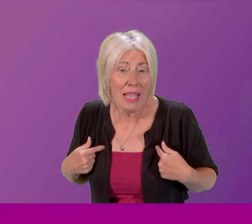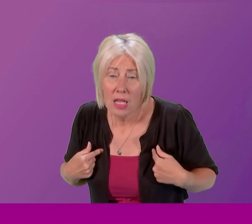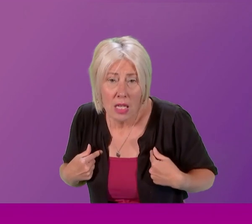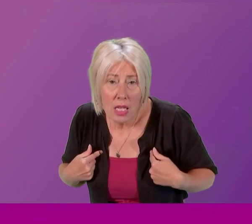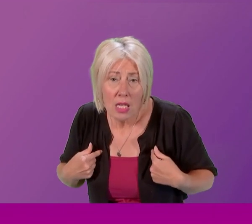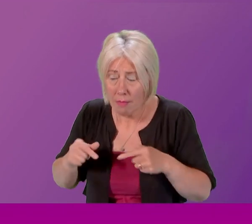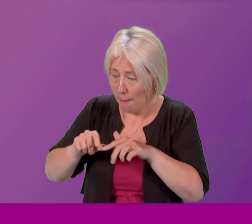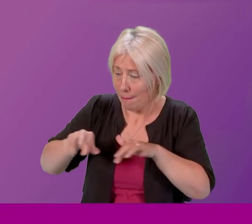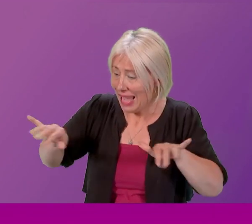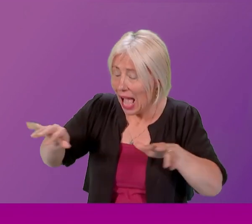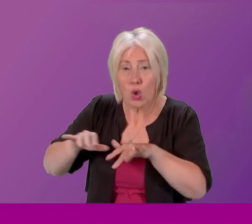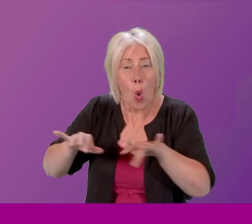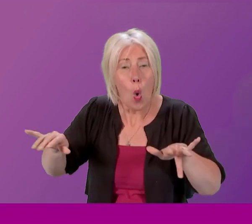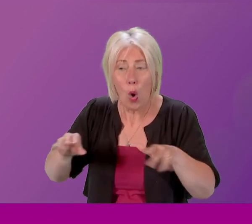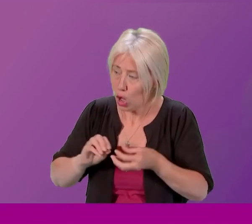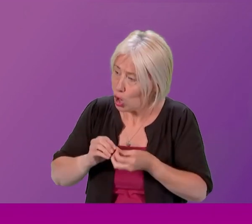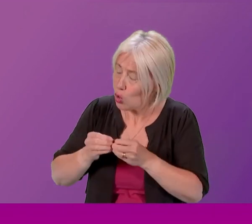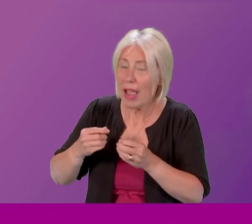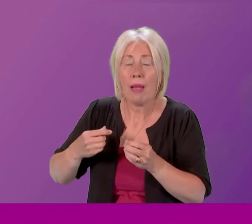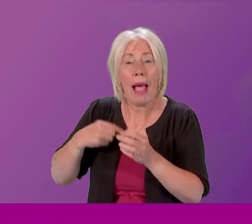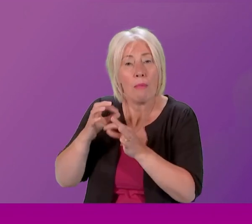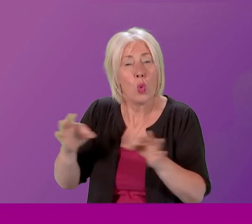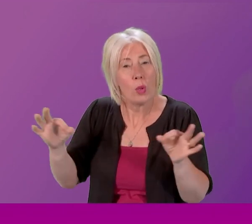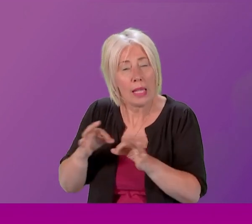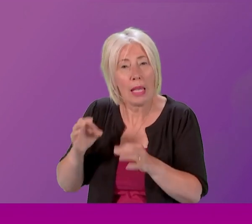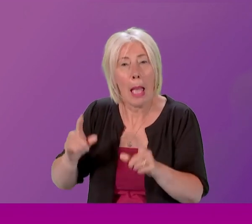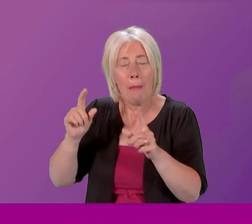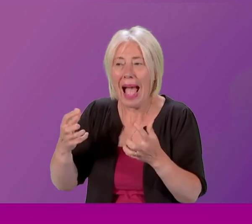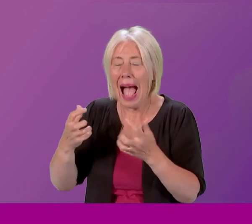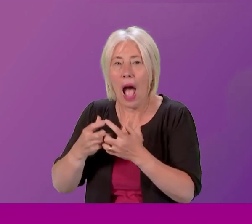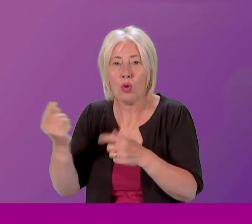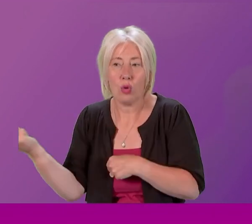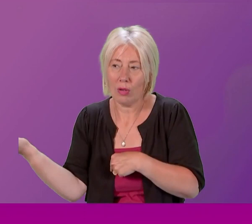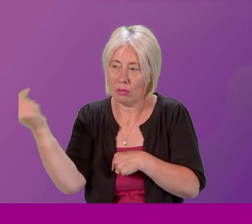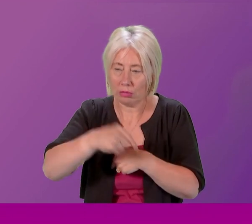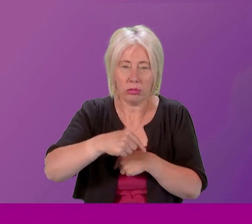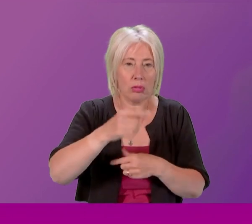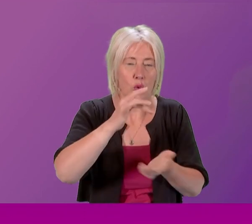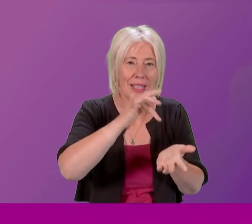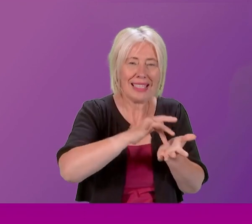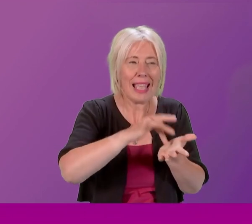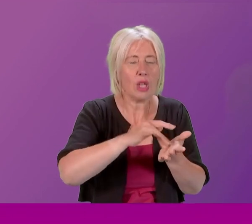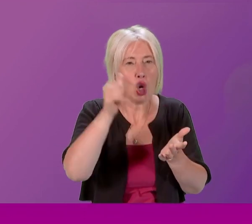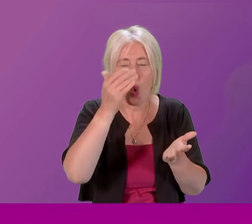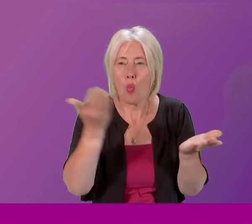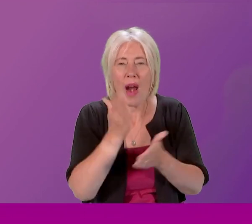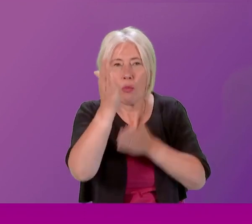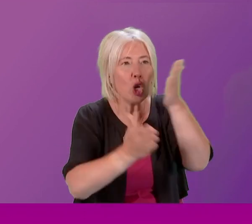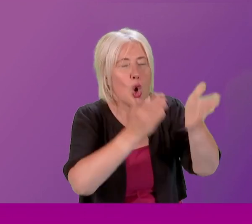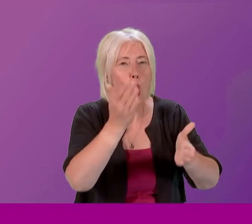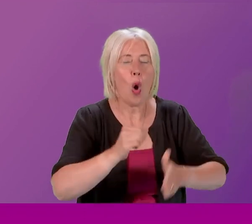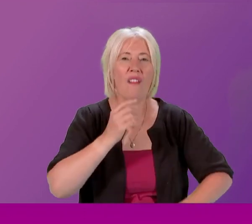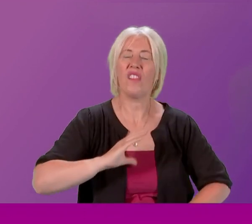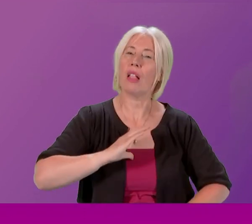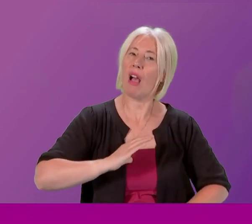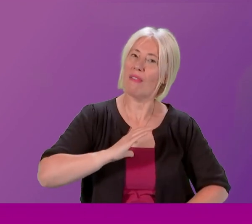my piano and making all of my songs and all my music all day, but getting into the town, knowing where I should go, or feeling comfortable to go, oh, in